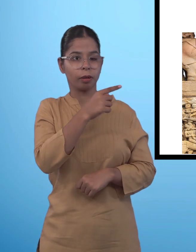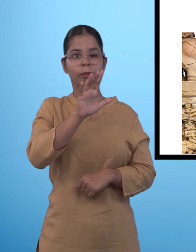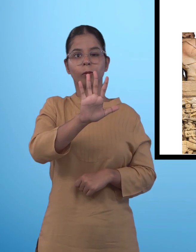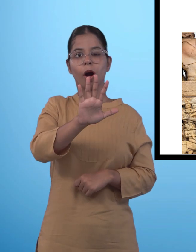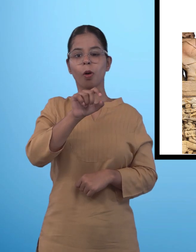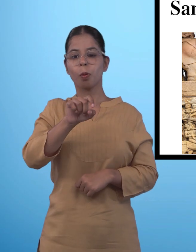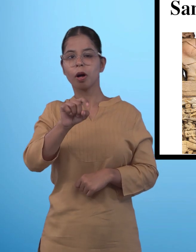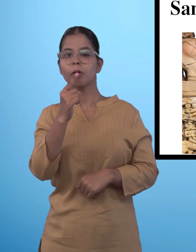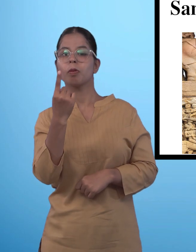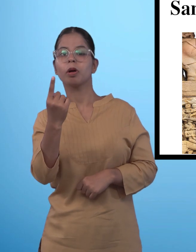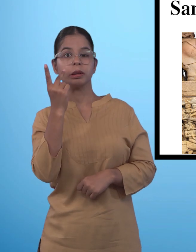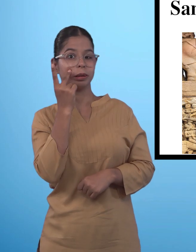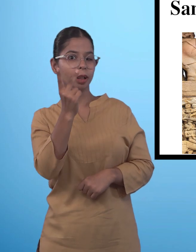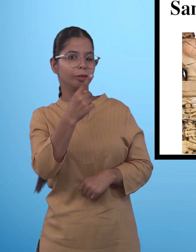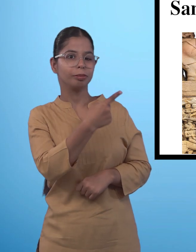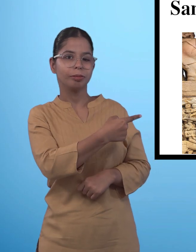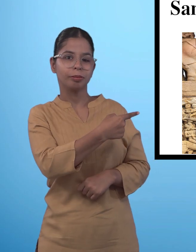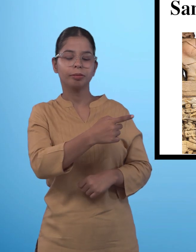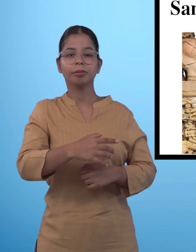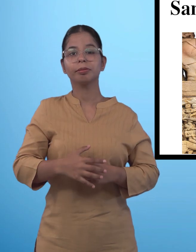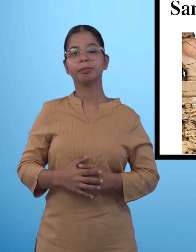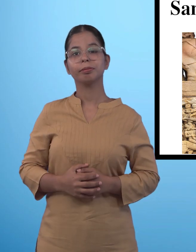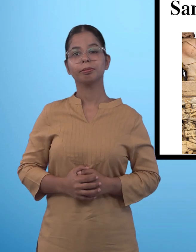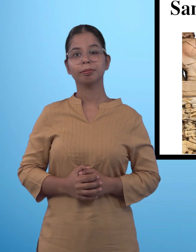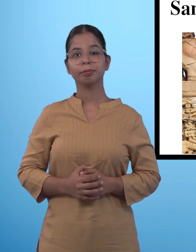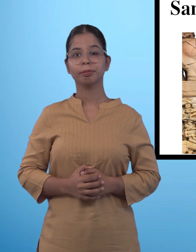gate of the great Sanchi Stupa.